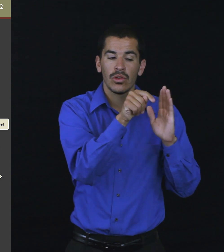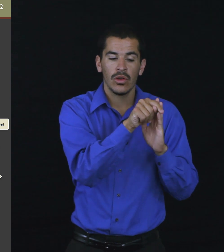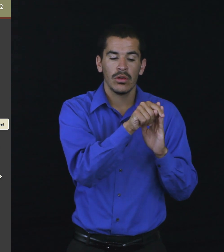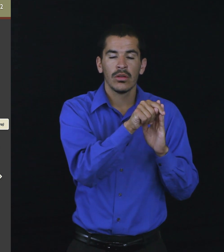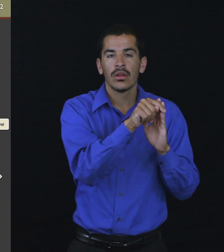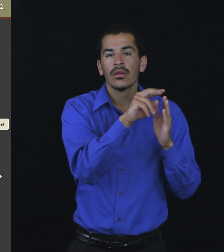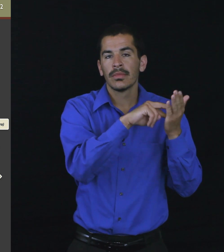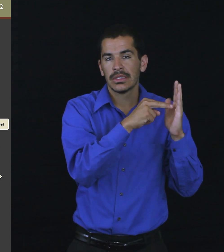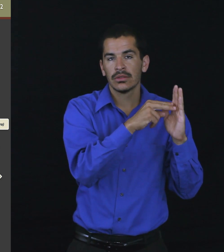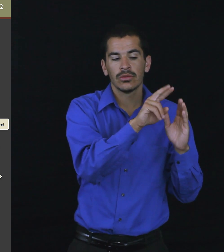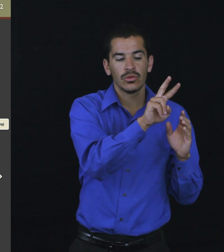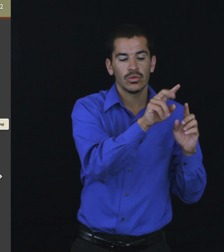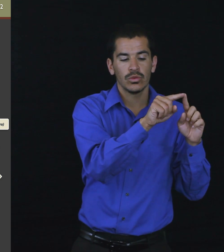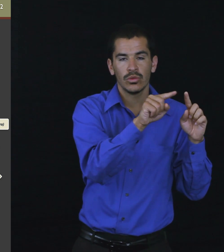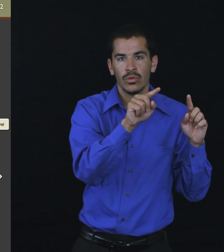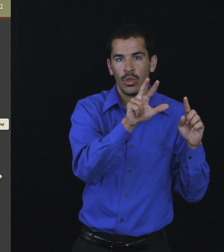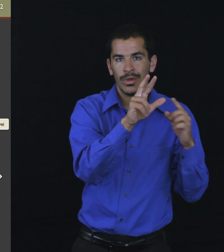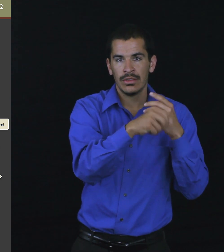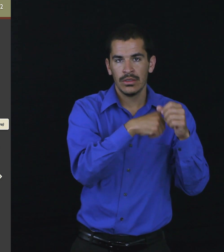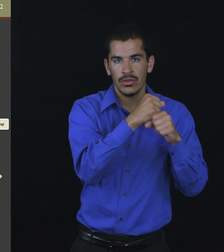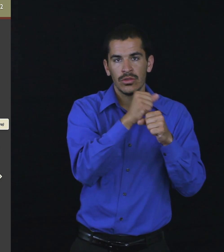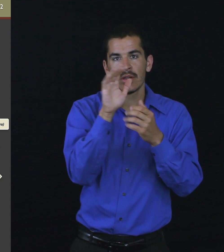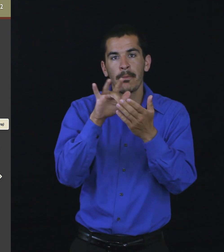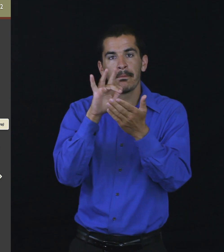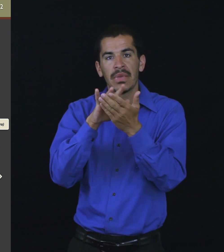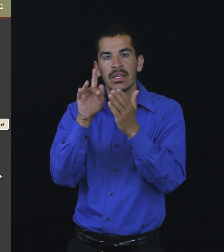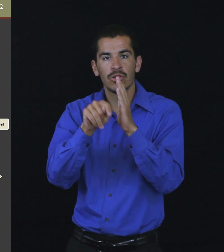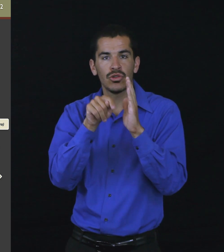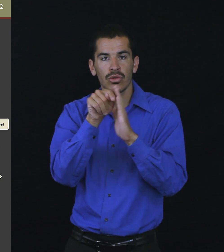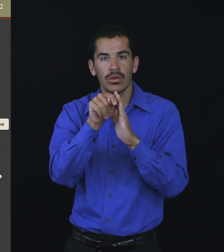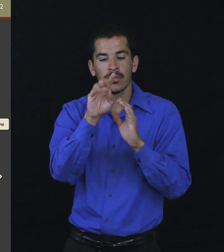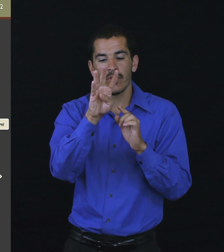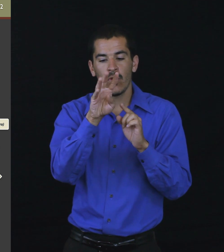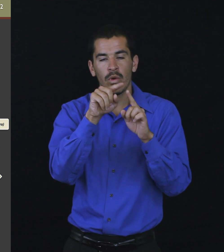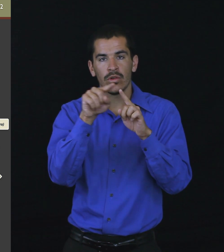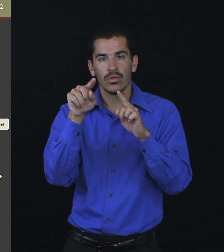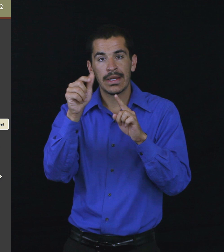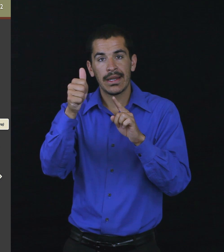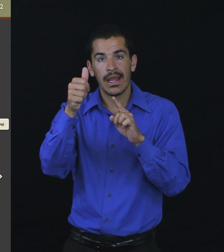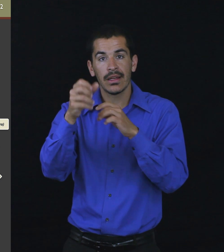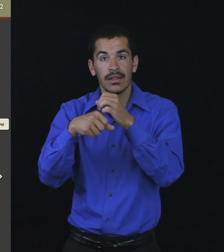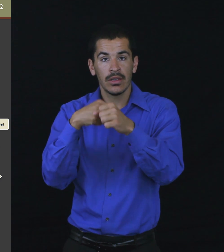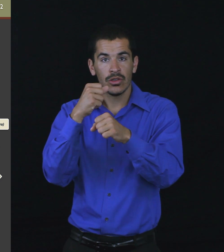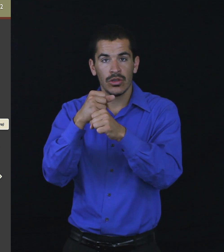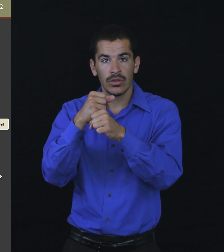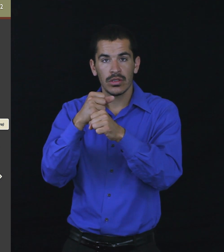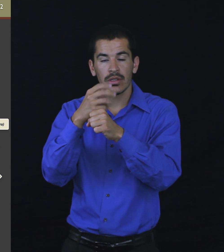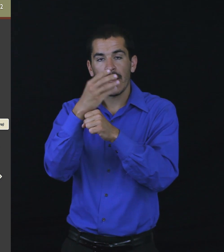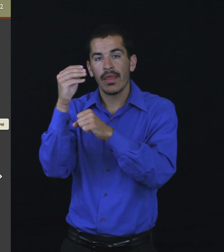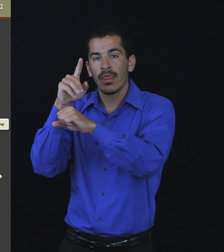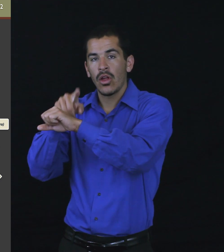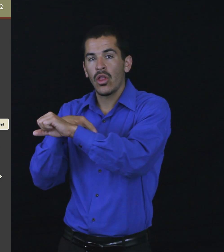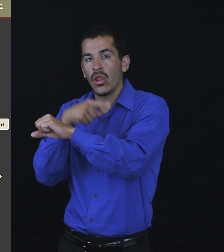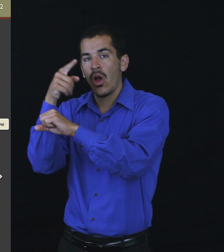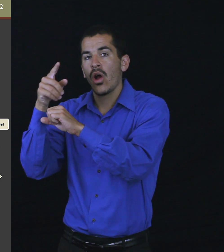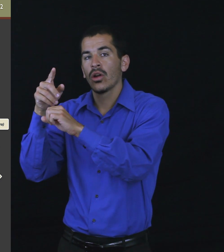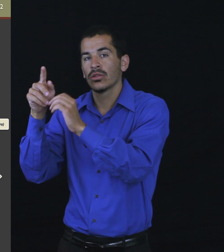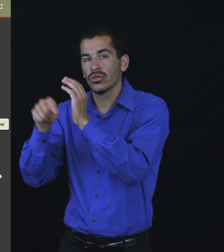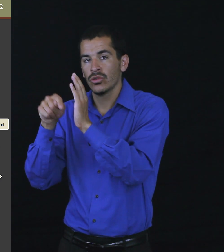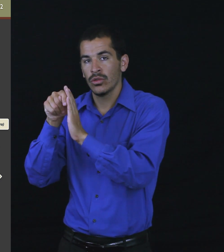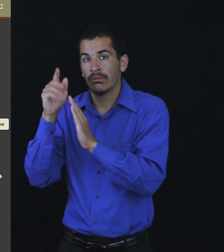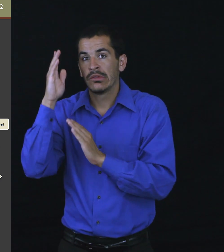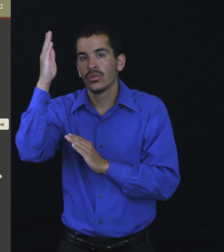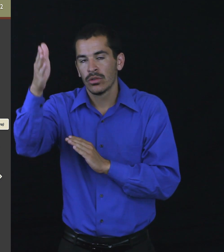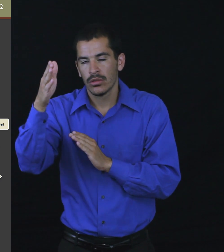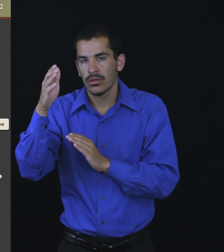mid-term, 4 to 10 years, and long-term, 10 plus years